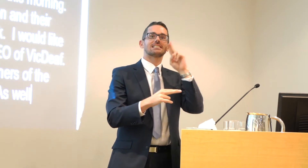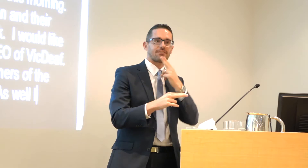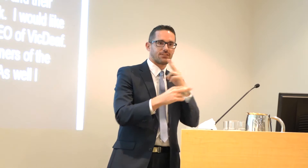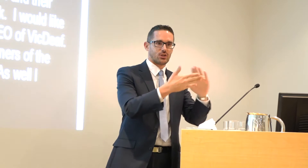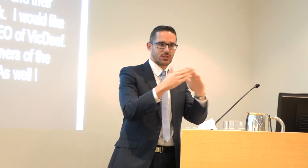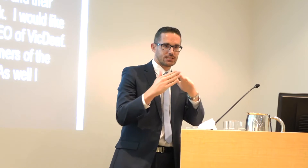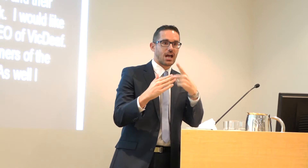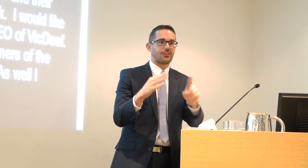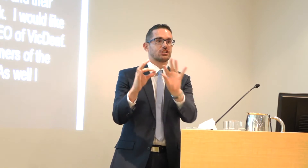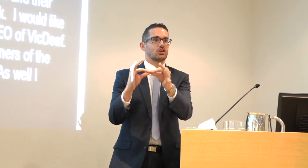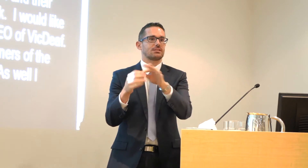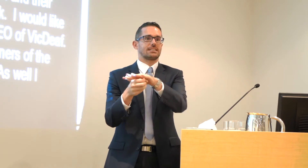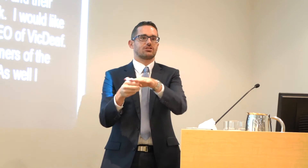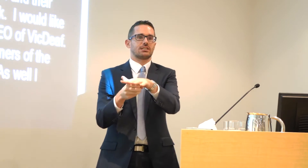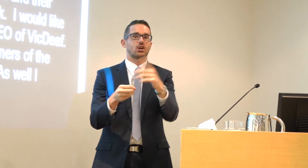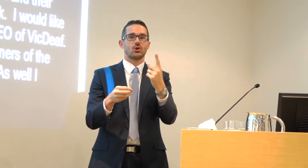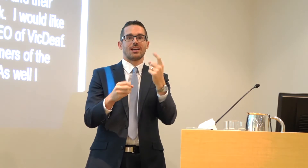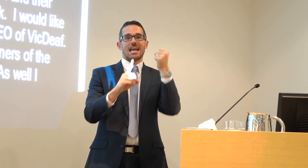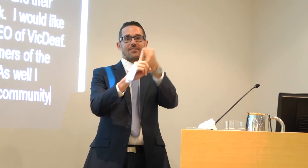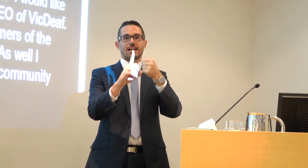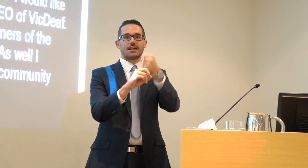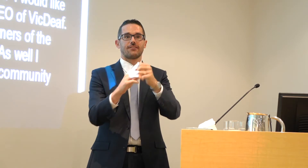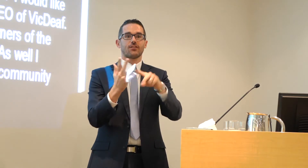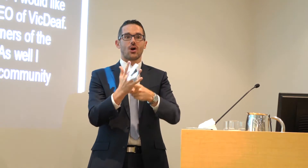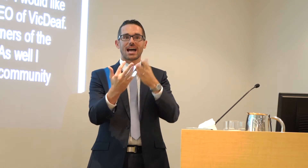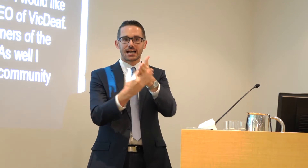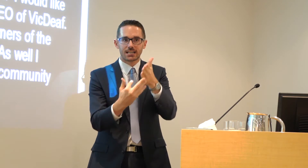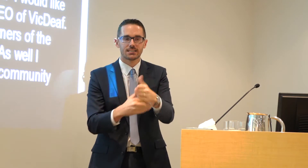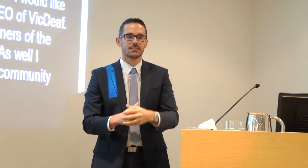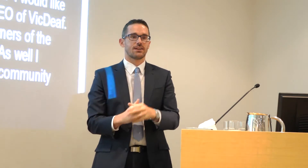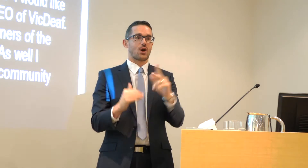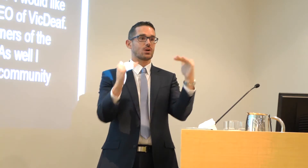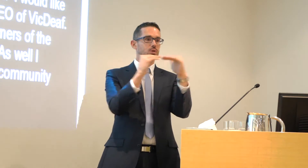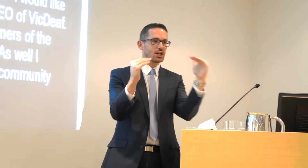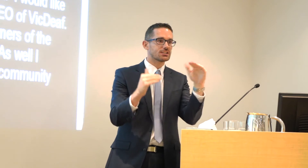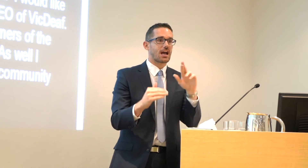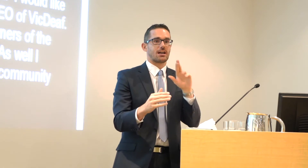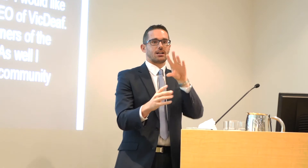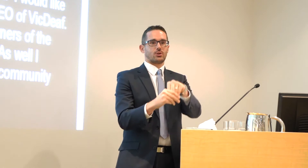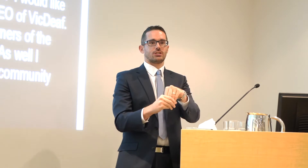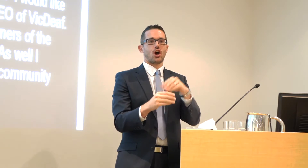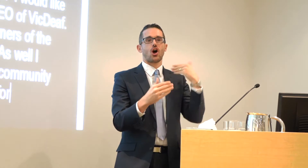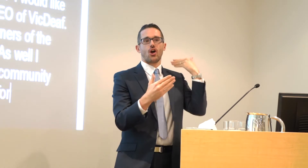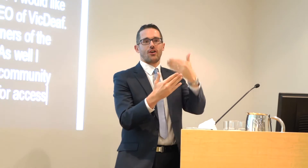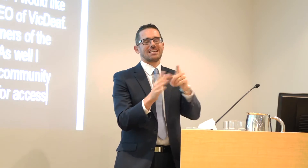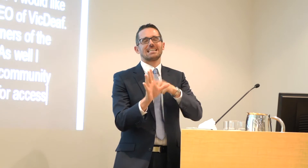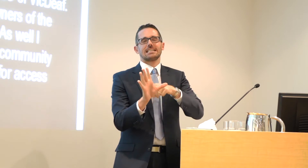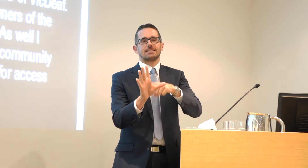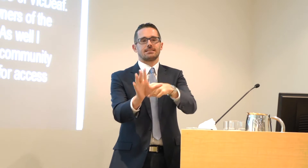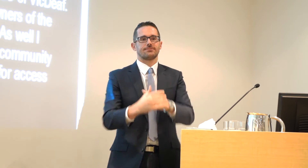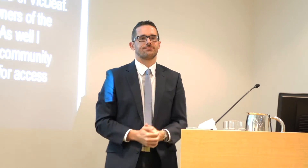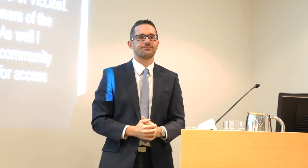acknowledge the leaders of the deaf community and the interpreting industry who have advocated for access and for equality